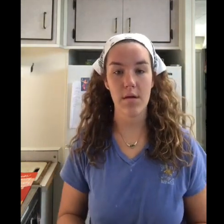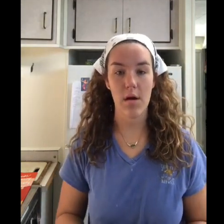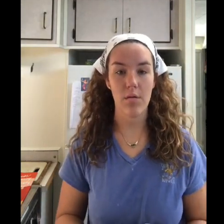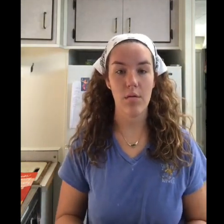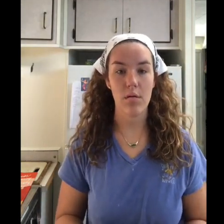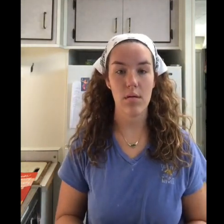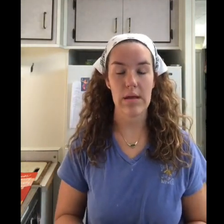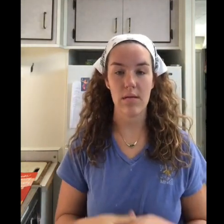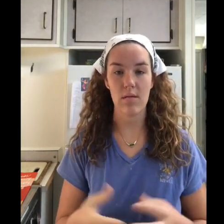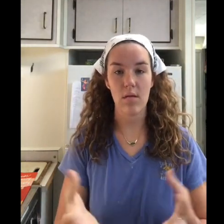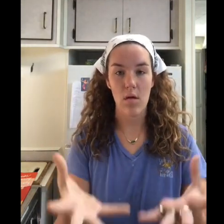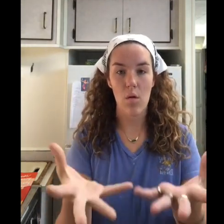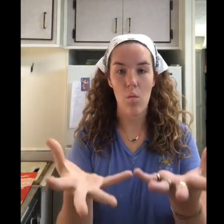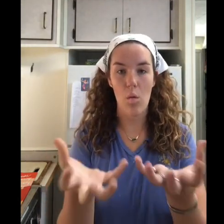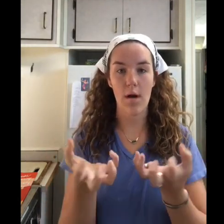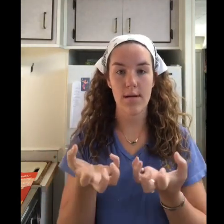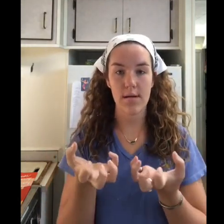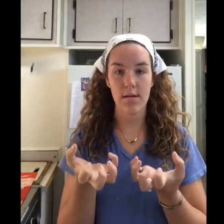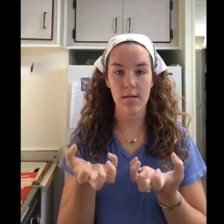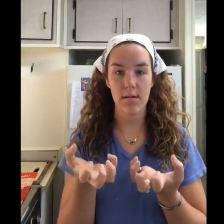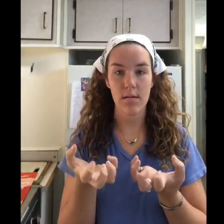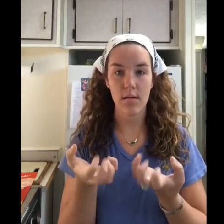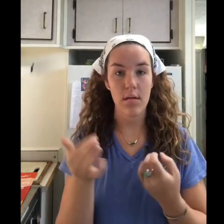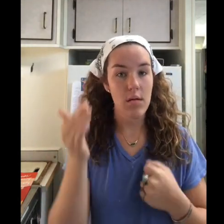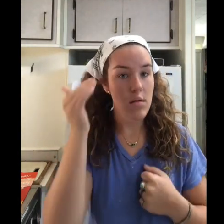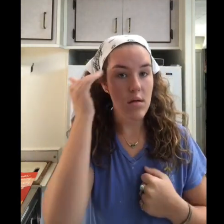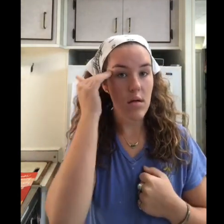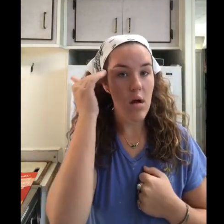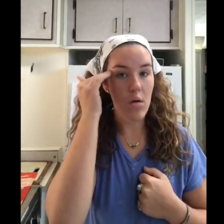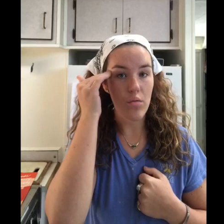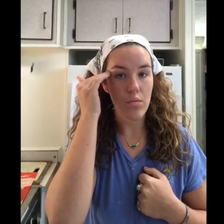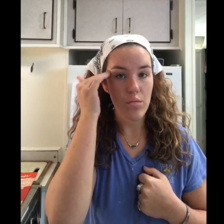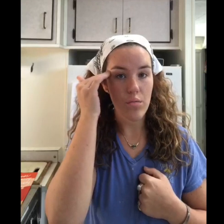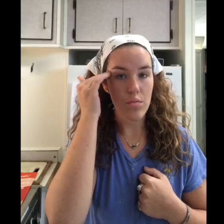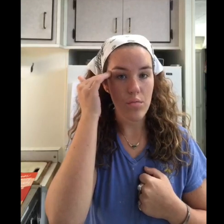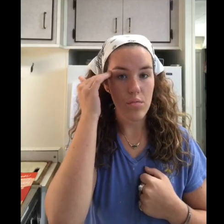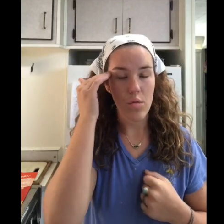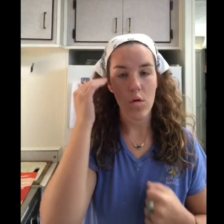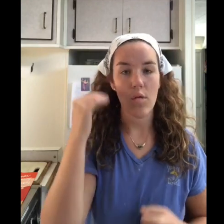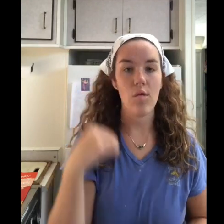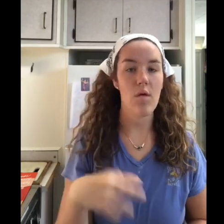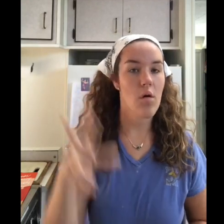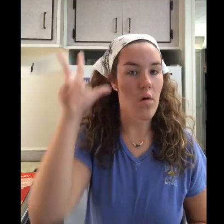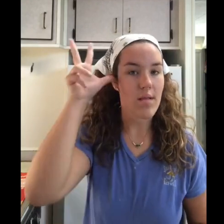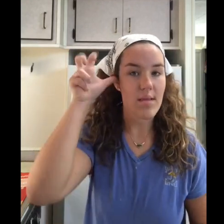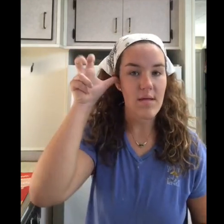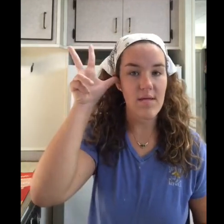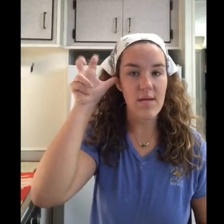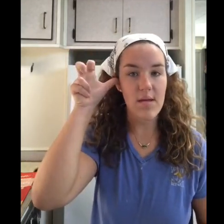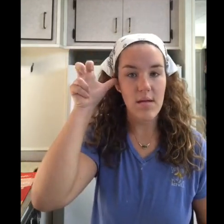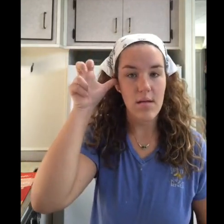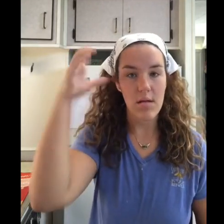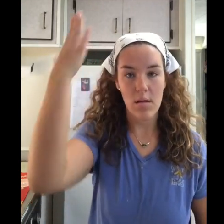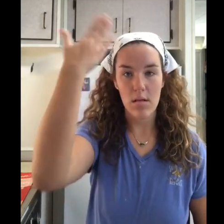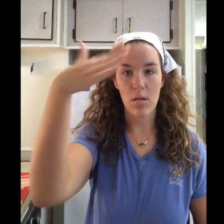know is want to know. So listen,